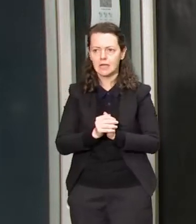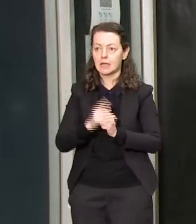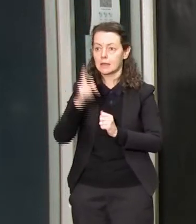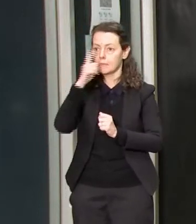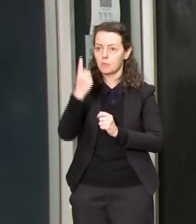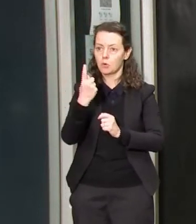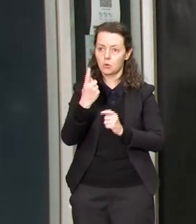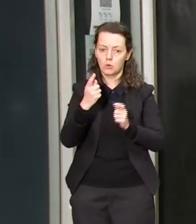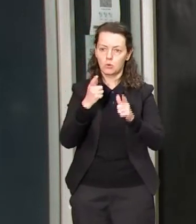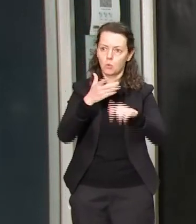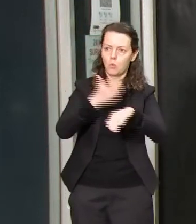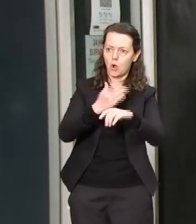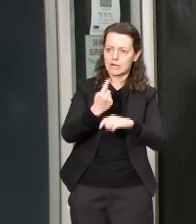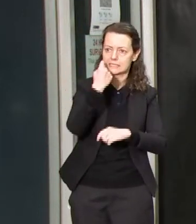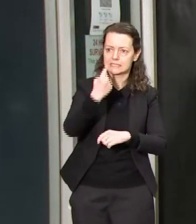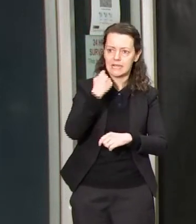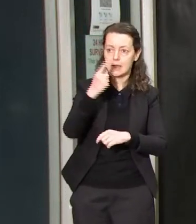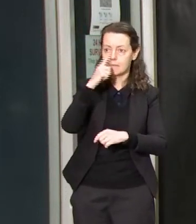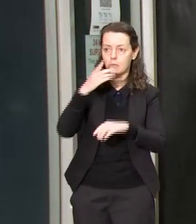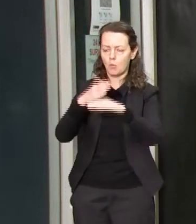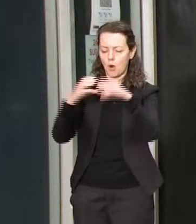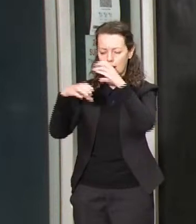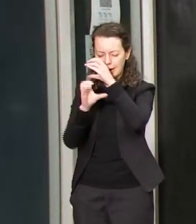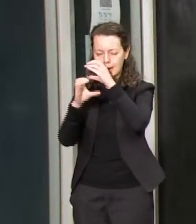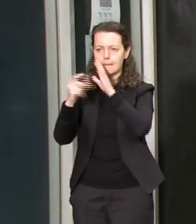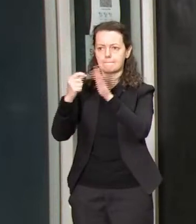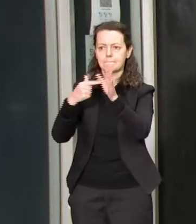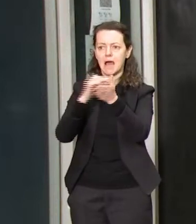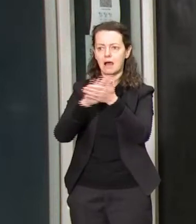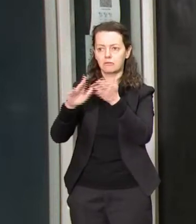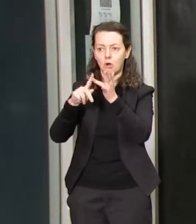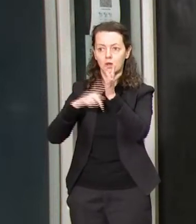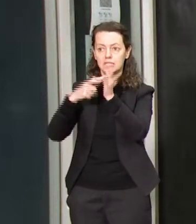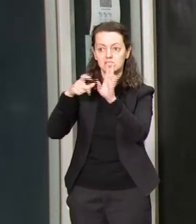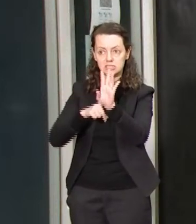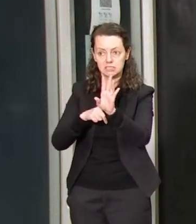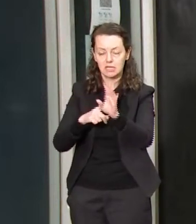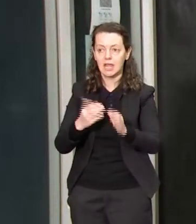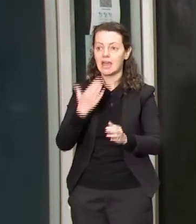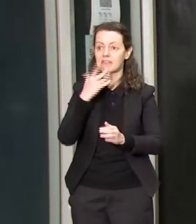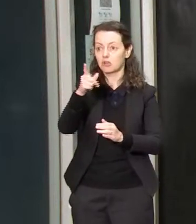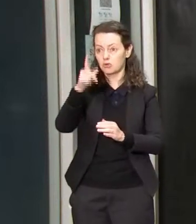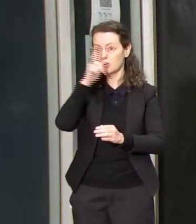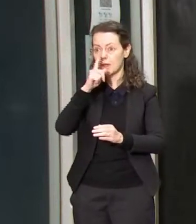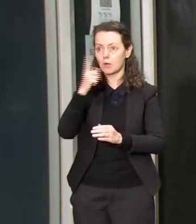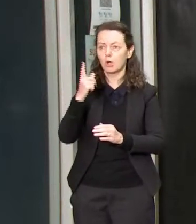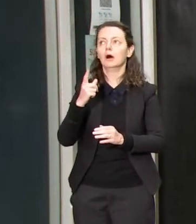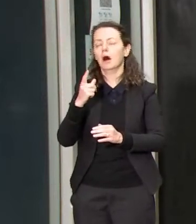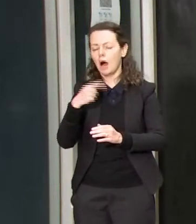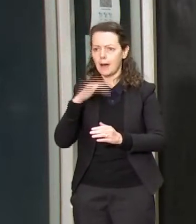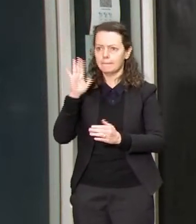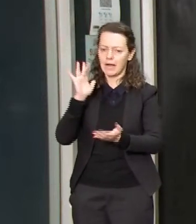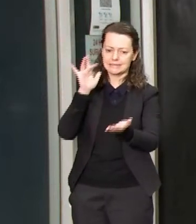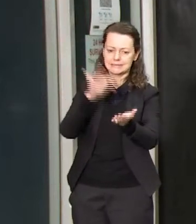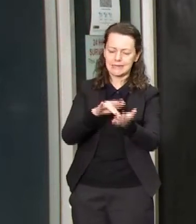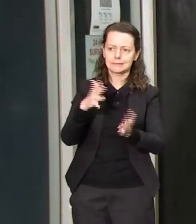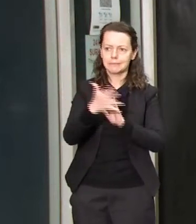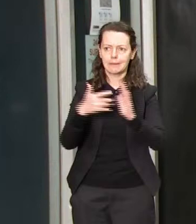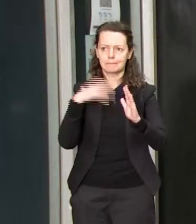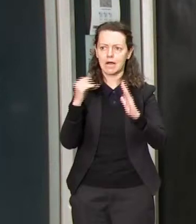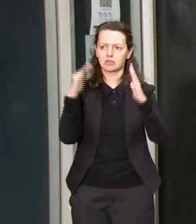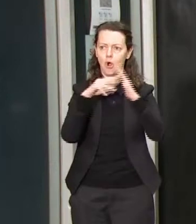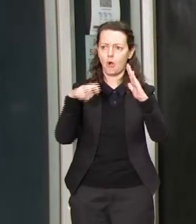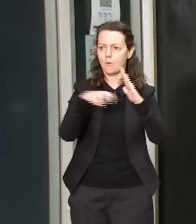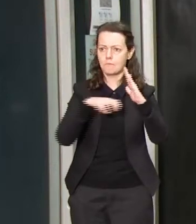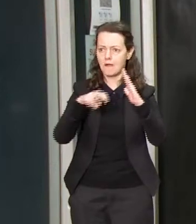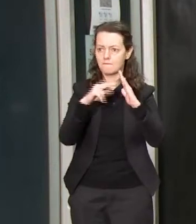programs in our pathology labs, to the thousands of people who are isolating to keep themselves and to keep the community safe,